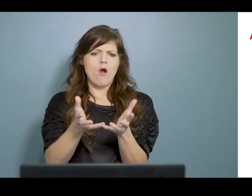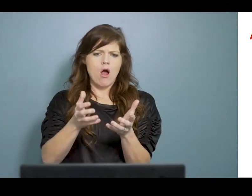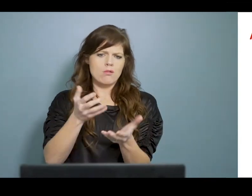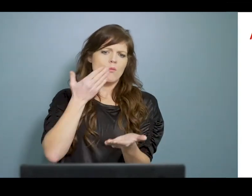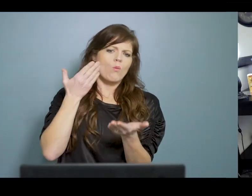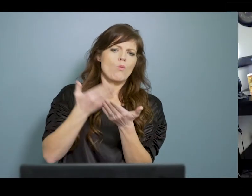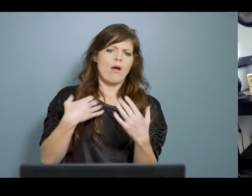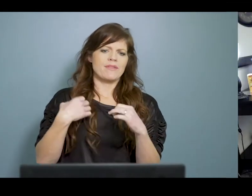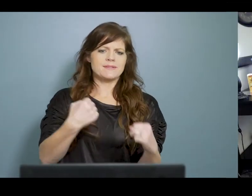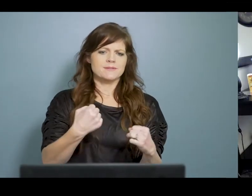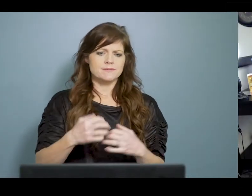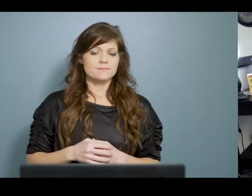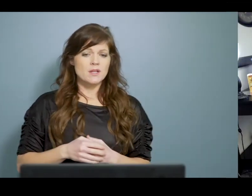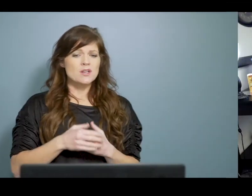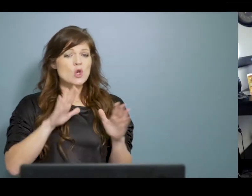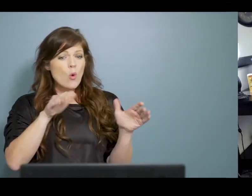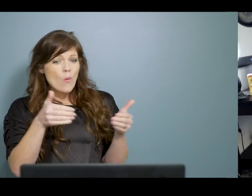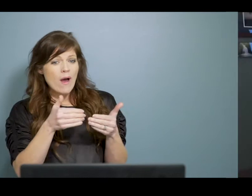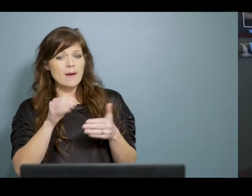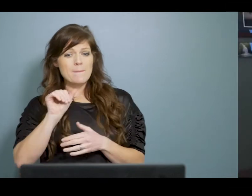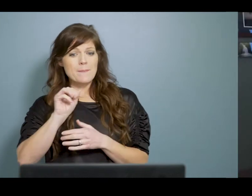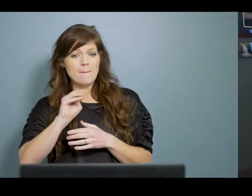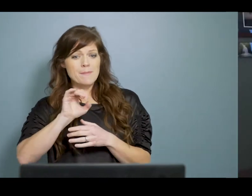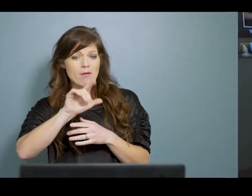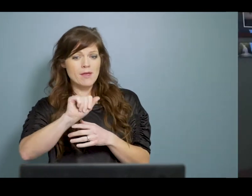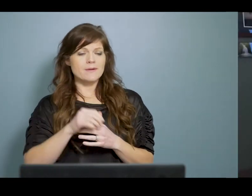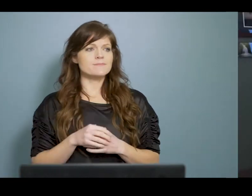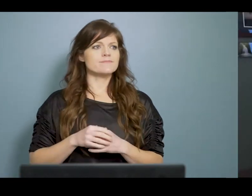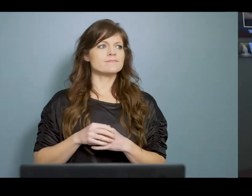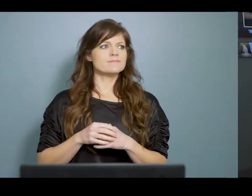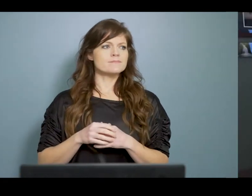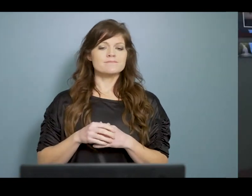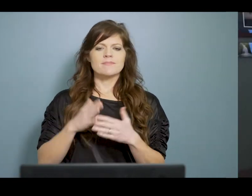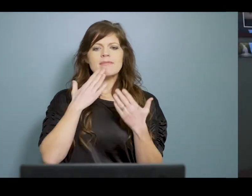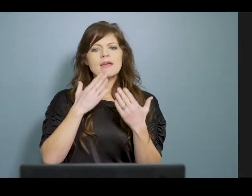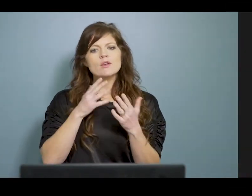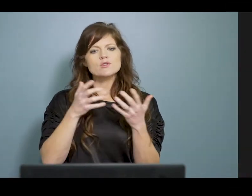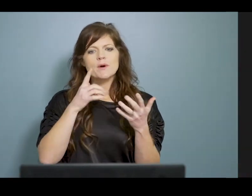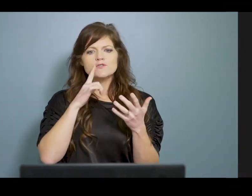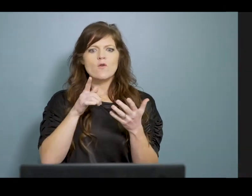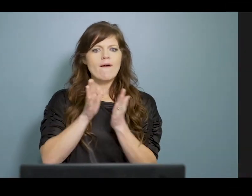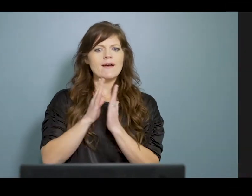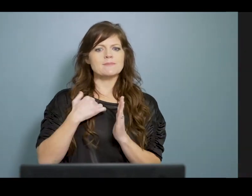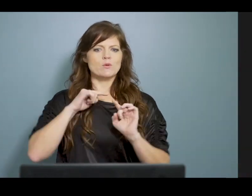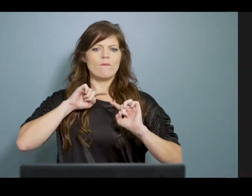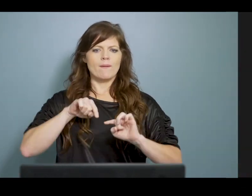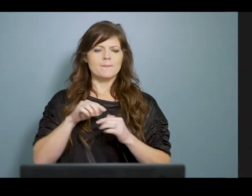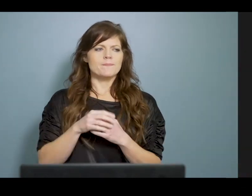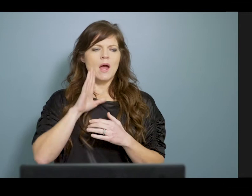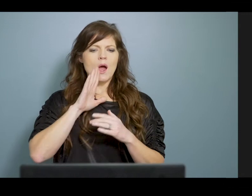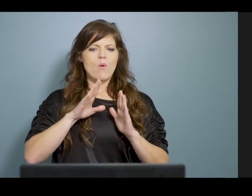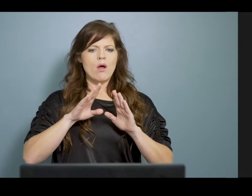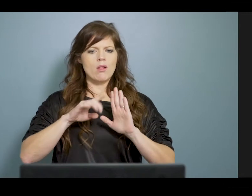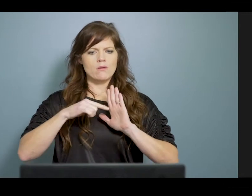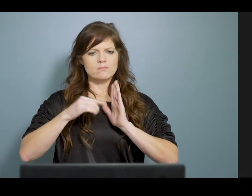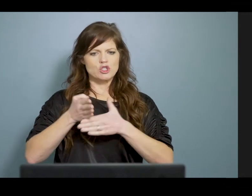welcome. Thank you so much for having me. Go ahead and share my screen.